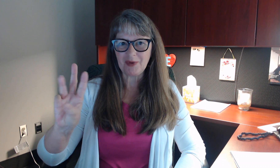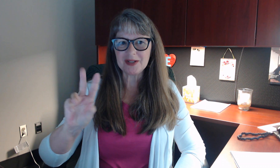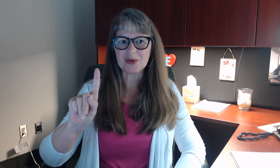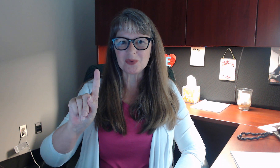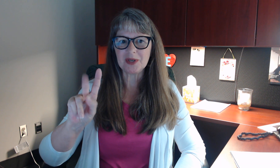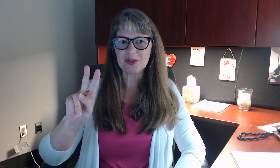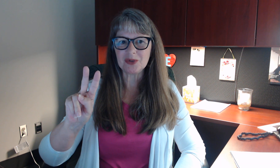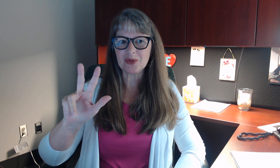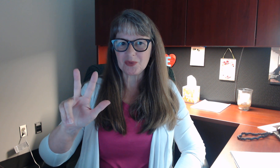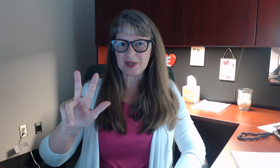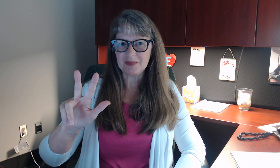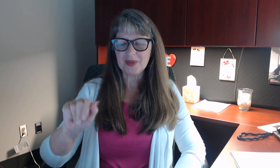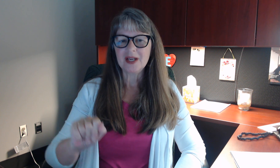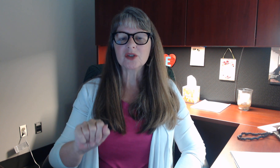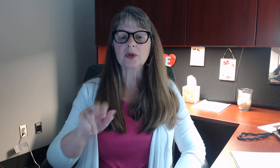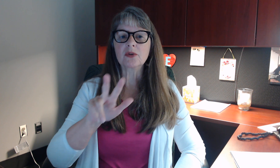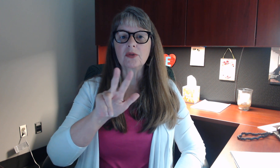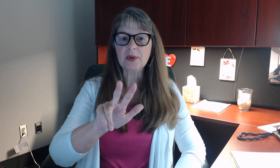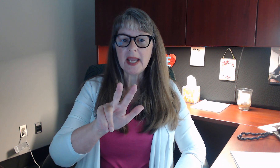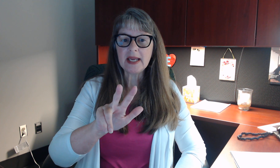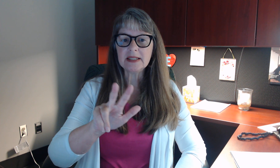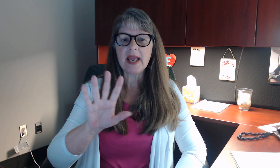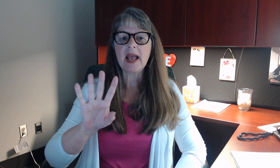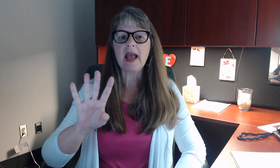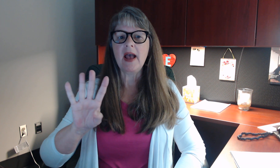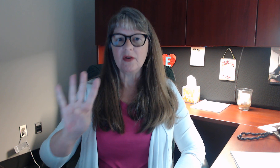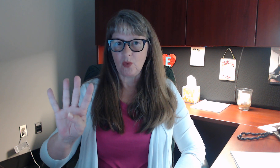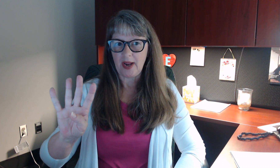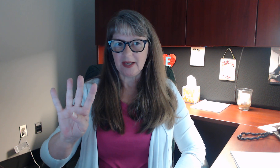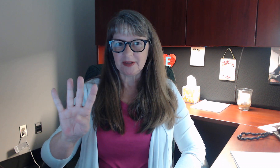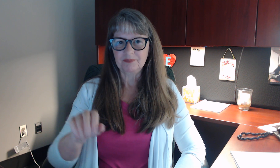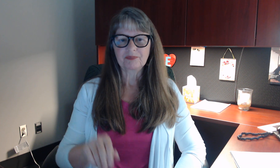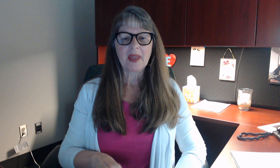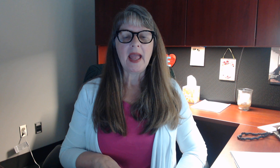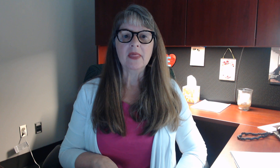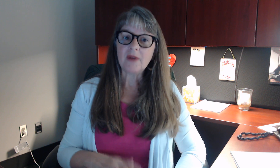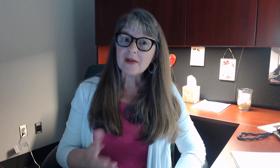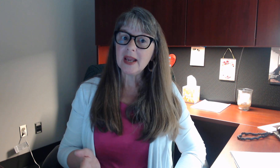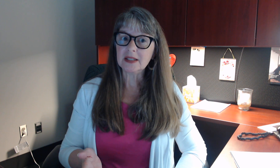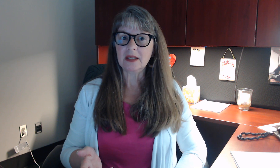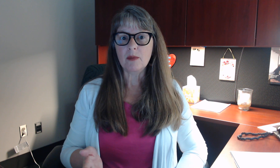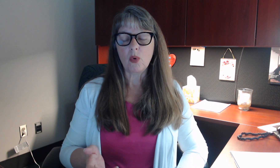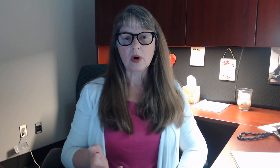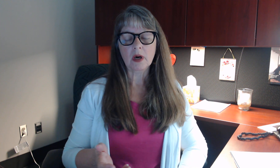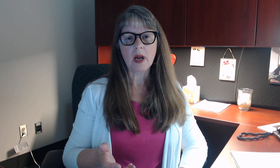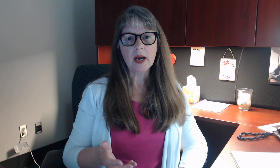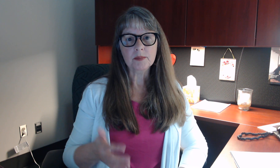So it's 1, 2, 3. So we're going to do the 3 hand and the 4 hand. And the 5 hand has a lot more